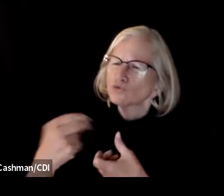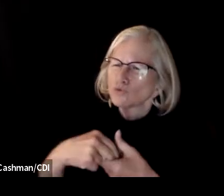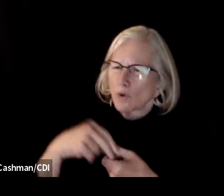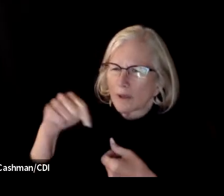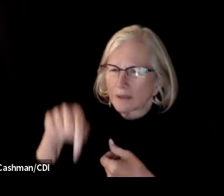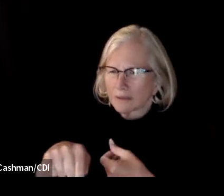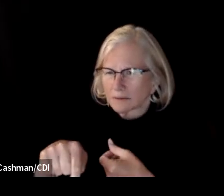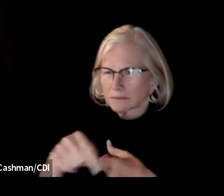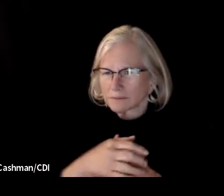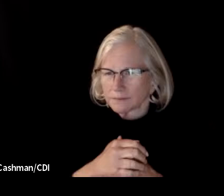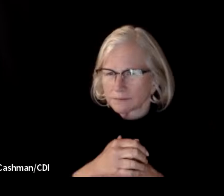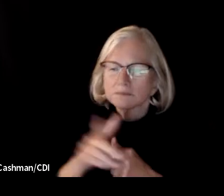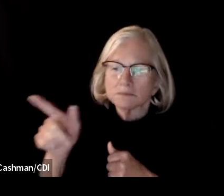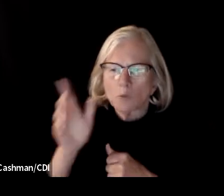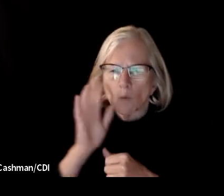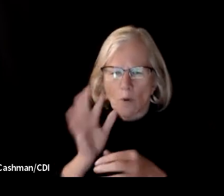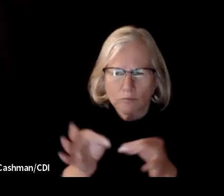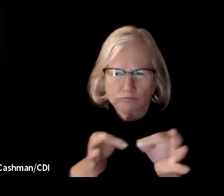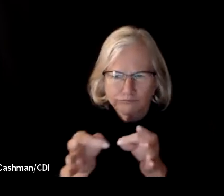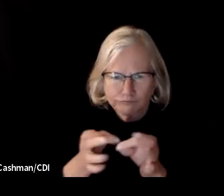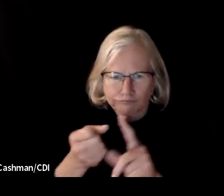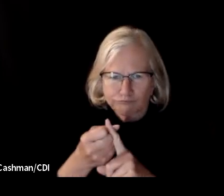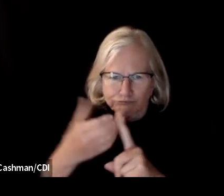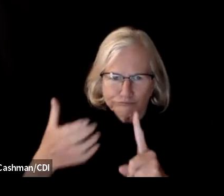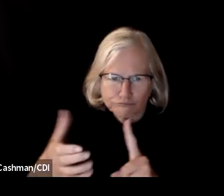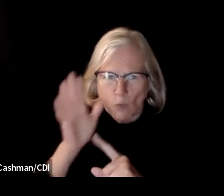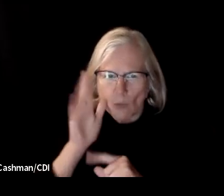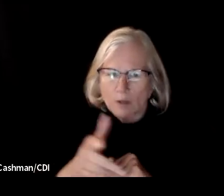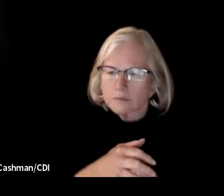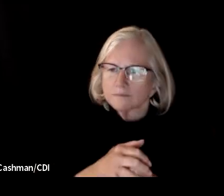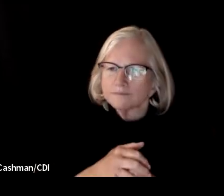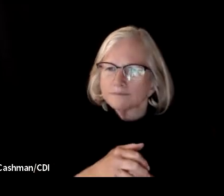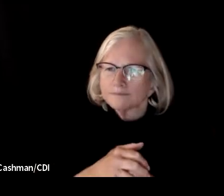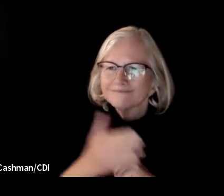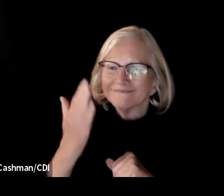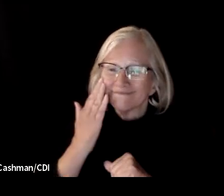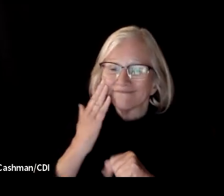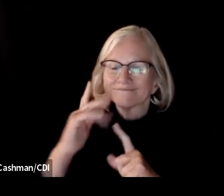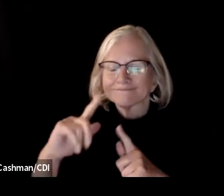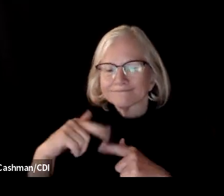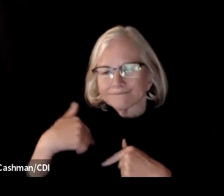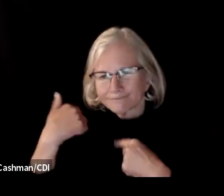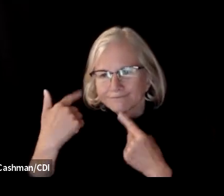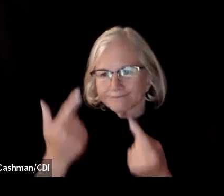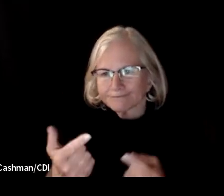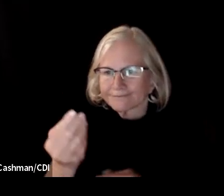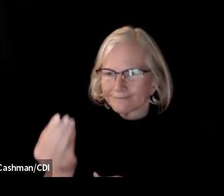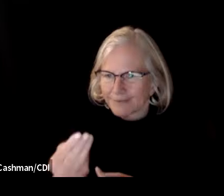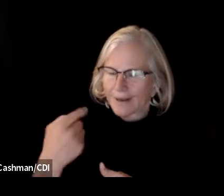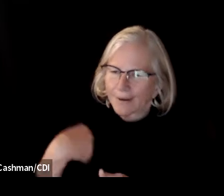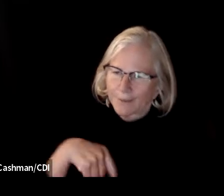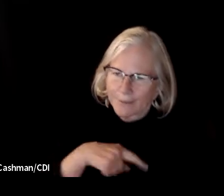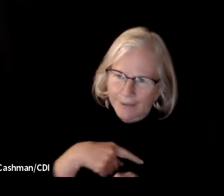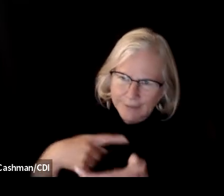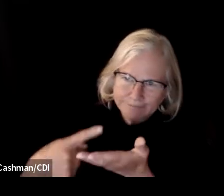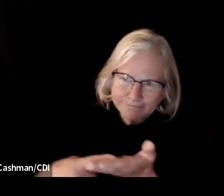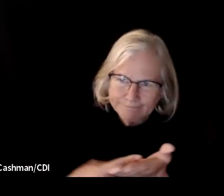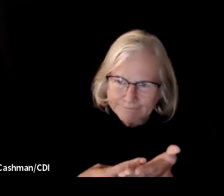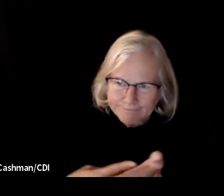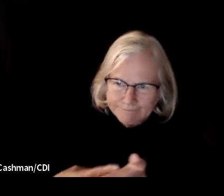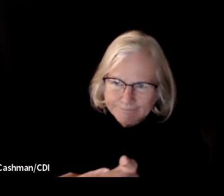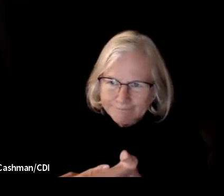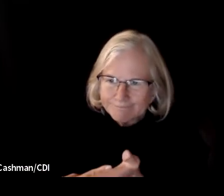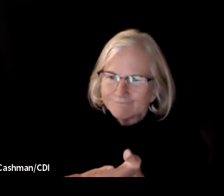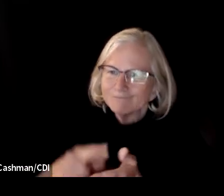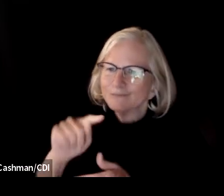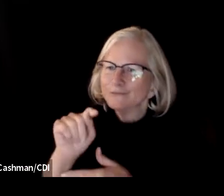know we talked a lot about kind of case trends just on our call on Monday, but it bears repeating some of the trends because that really does set the context